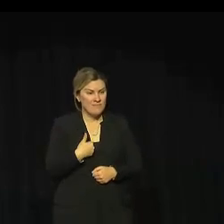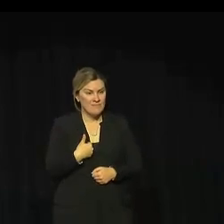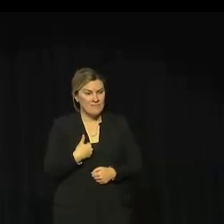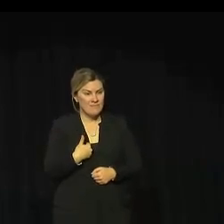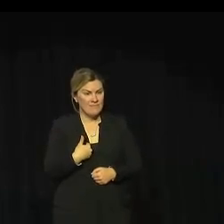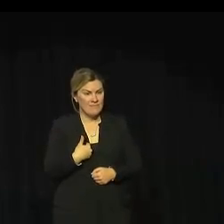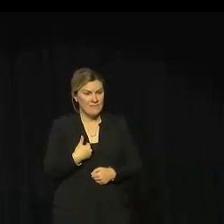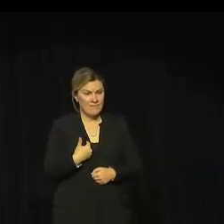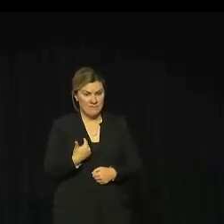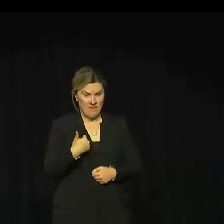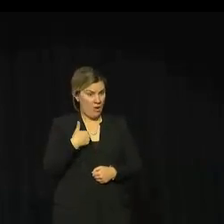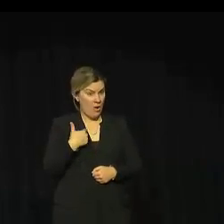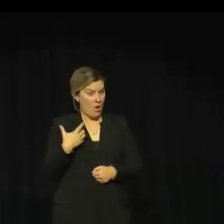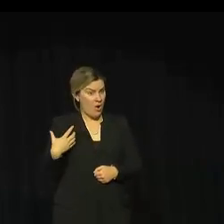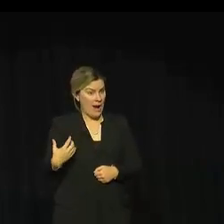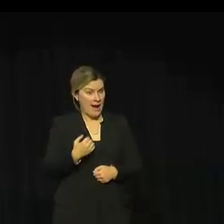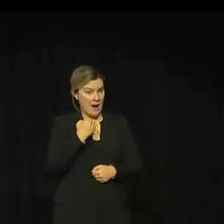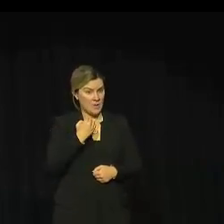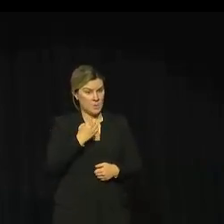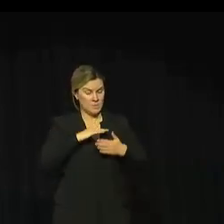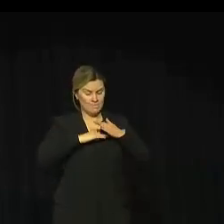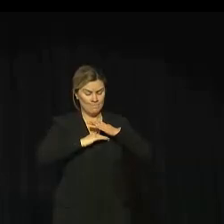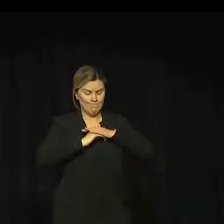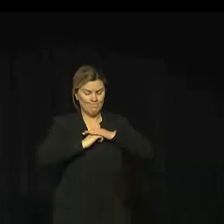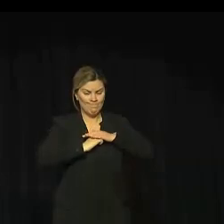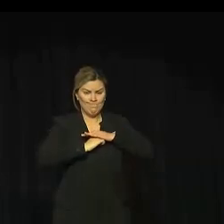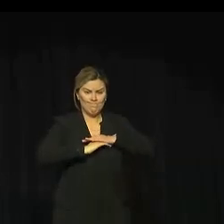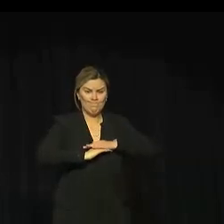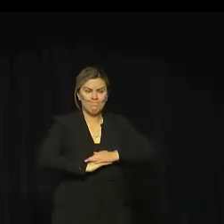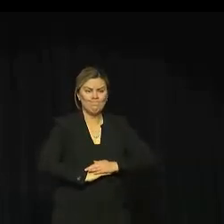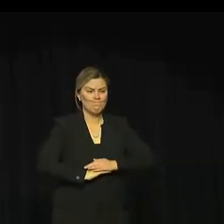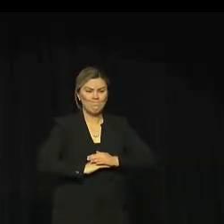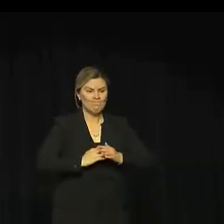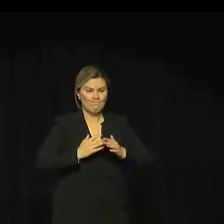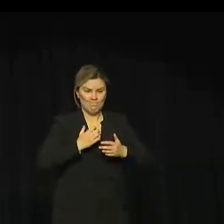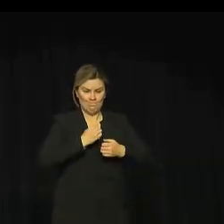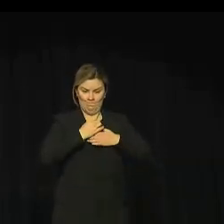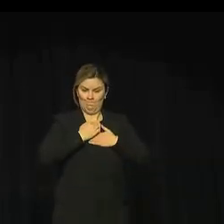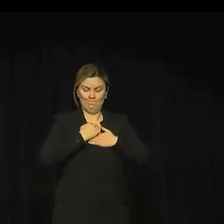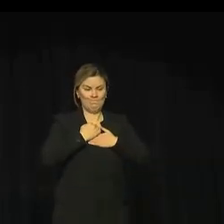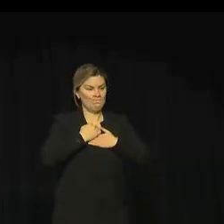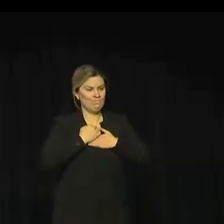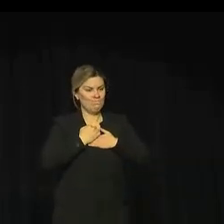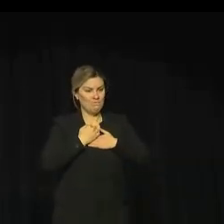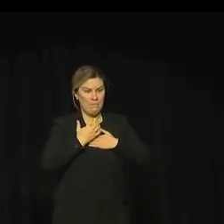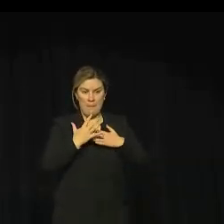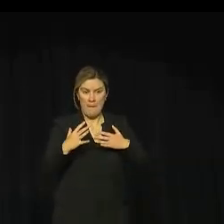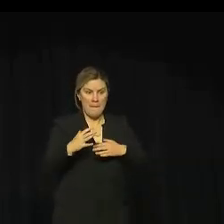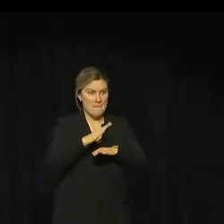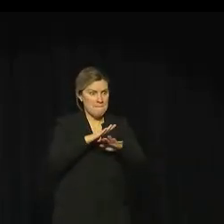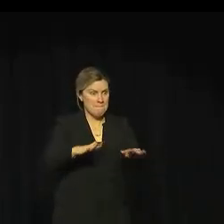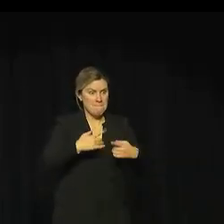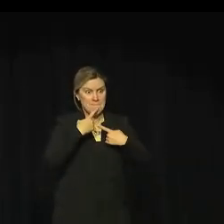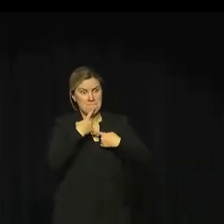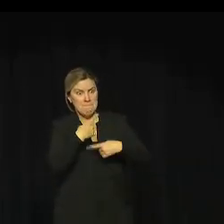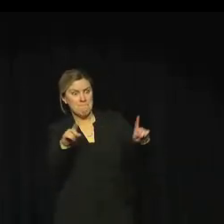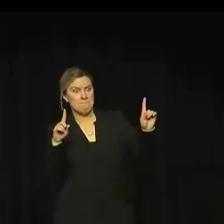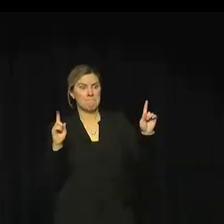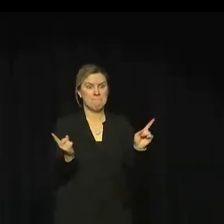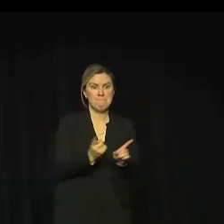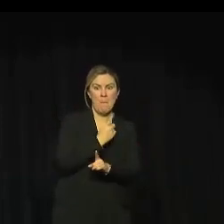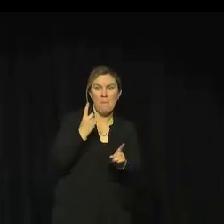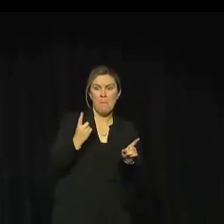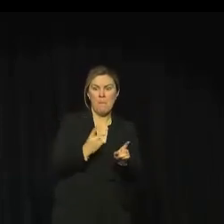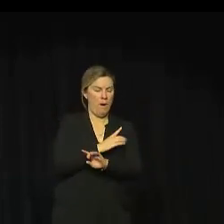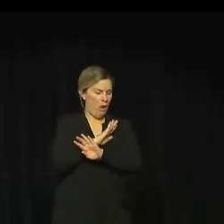something I had to keep very deeply in myself. Never mention it. Never talk about it